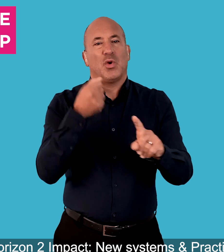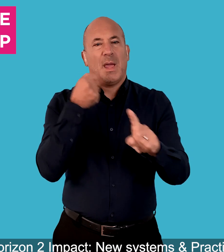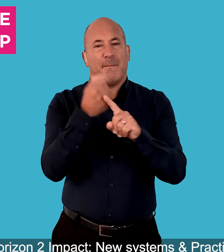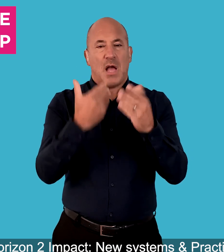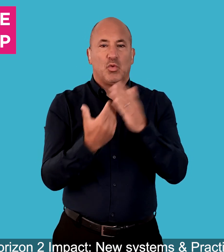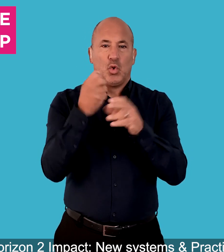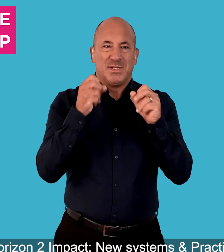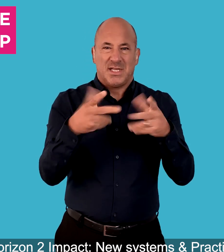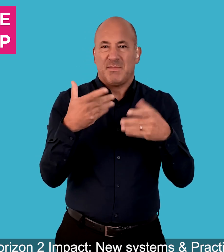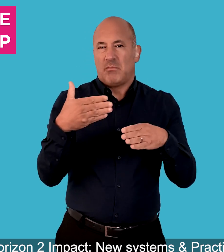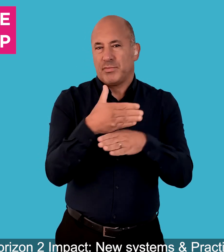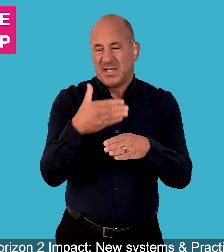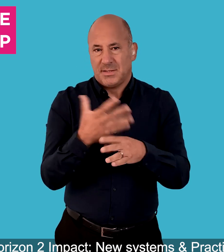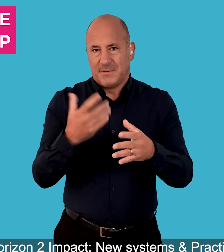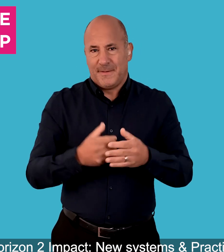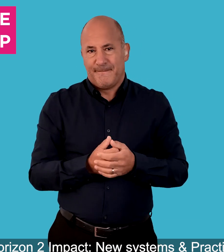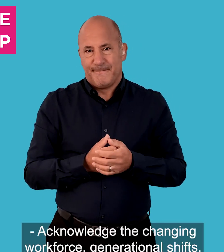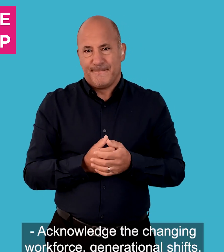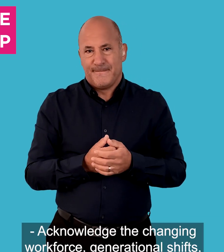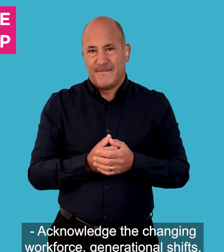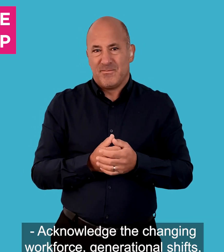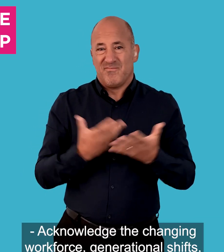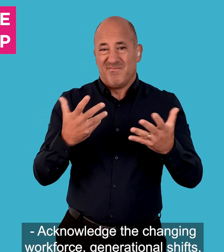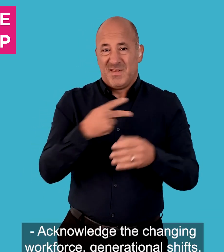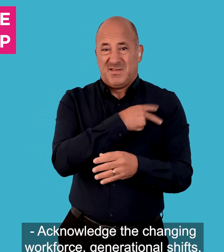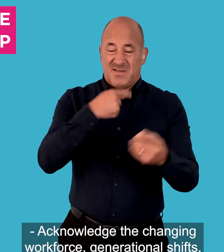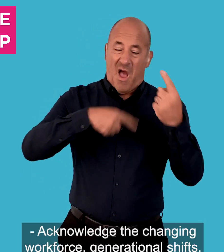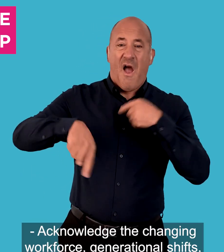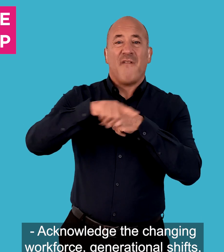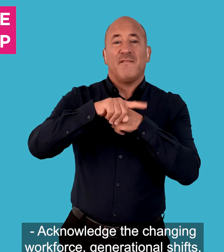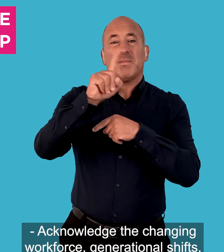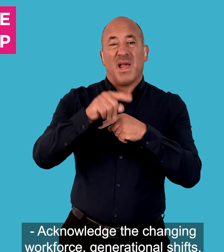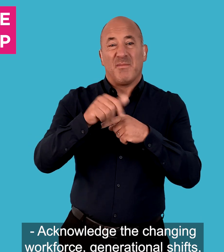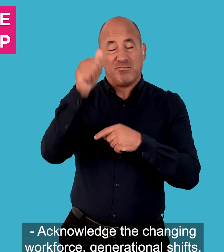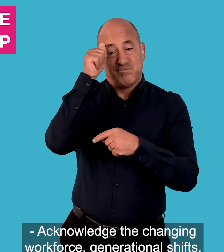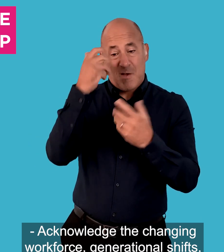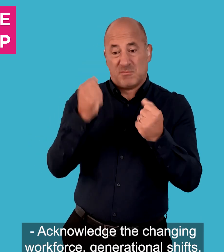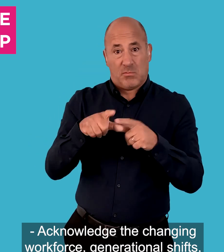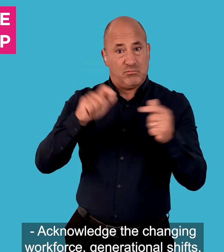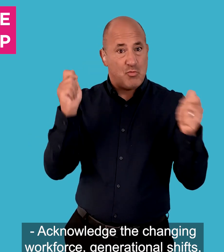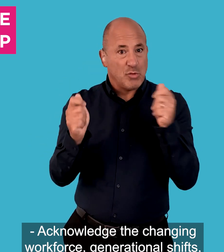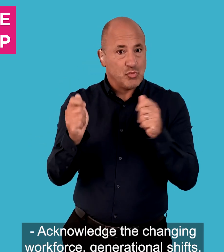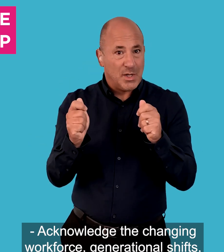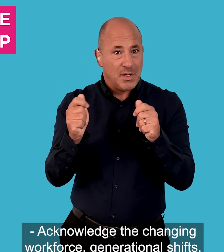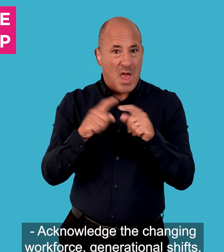Horizon 2 impact, new systems and practice. Acknowledge the changing workforce, generational